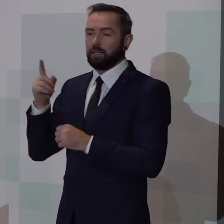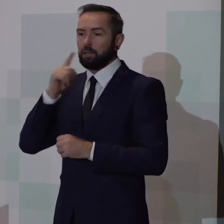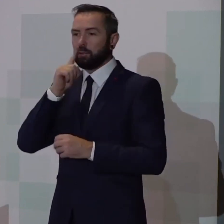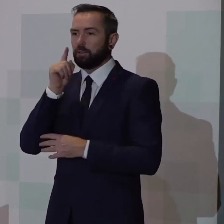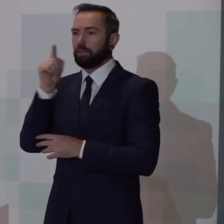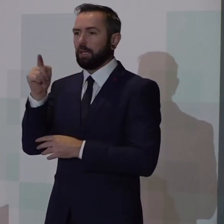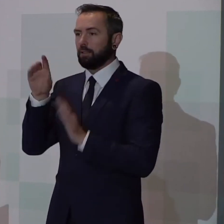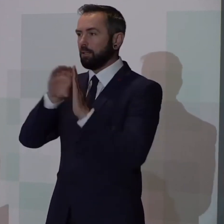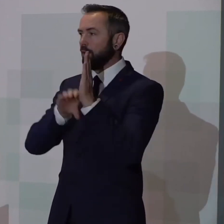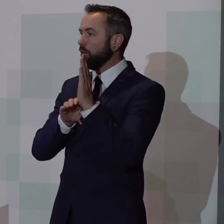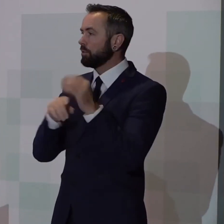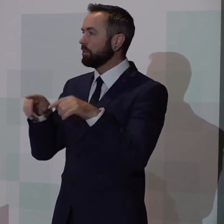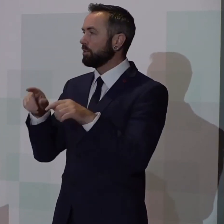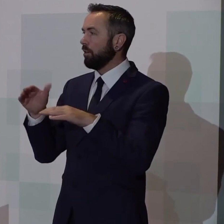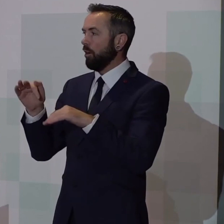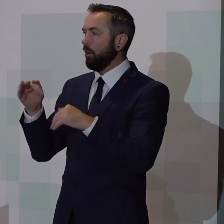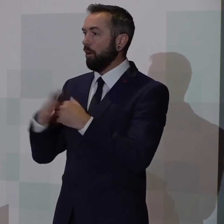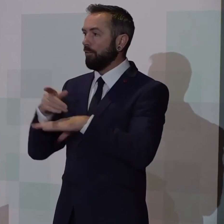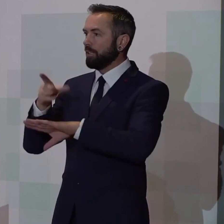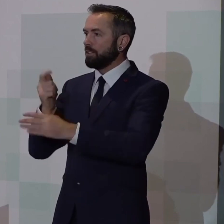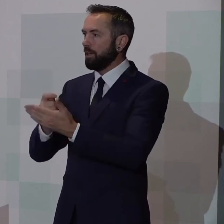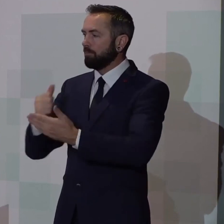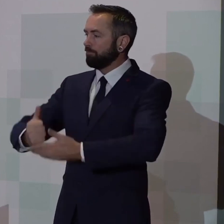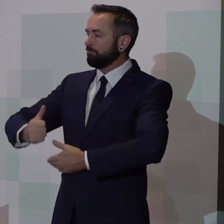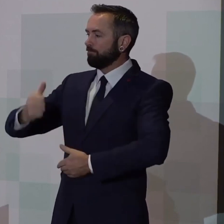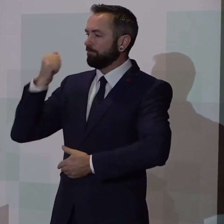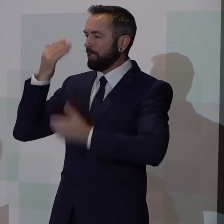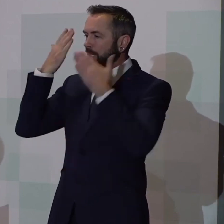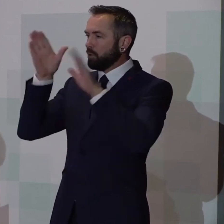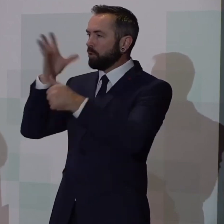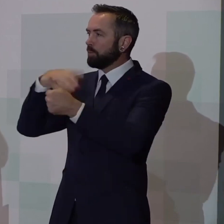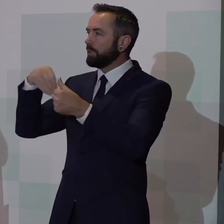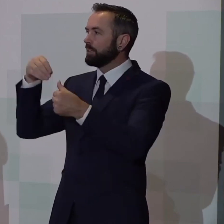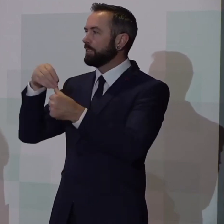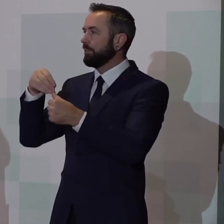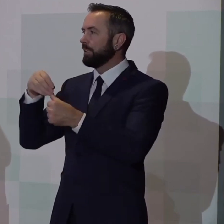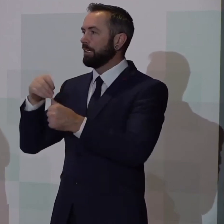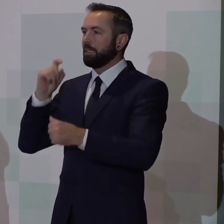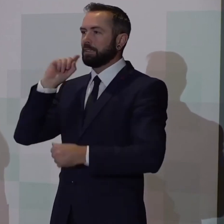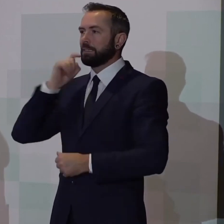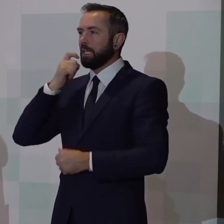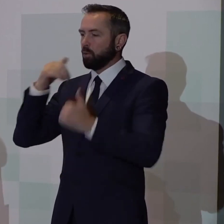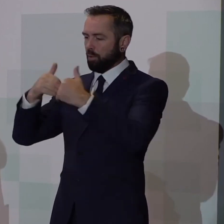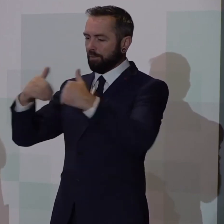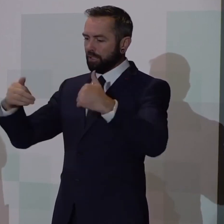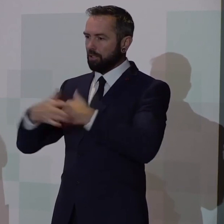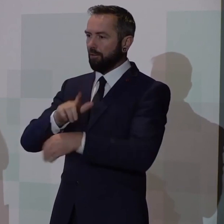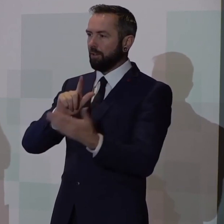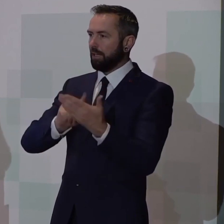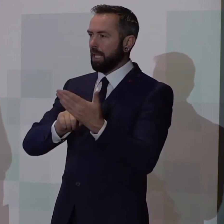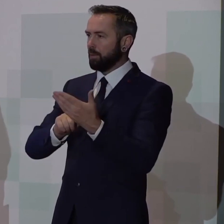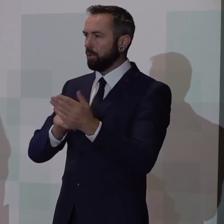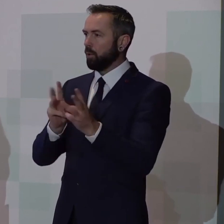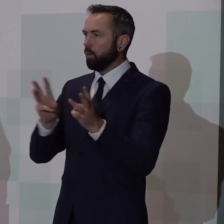that clause was of its time and it reflected a very particular, what we call, sexual division of labour in